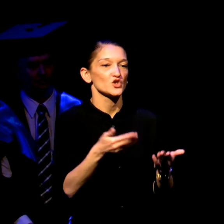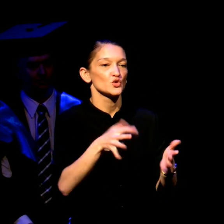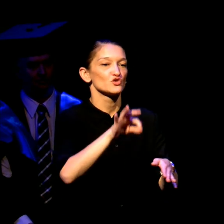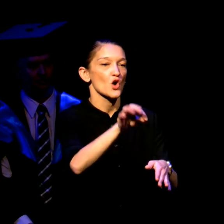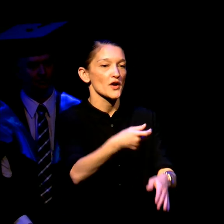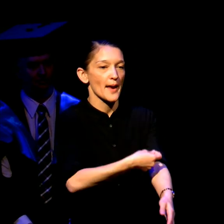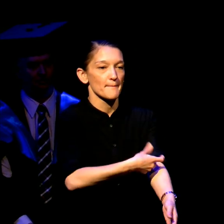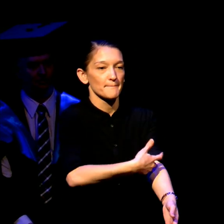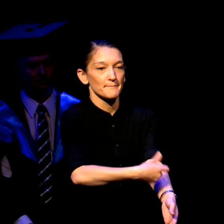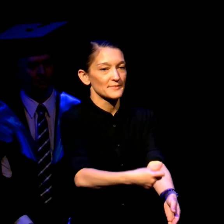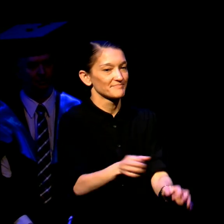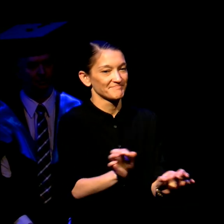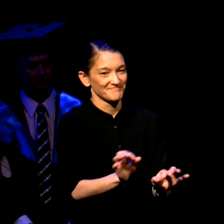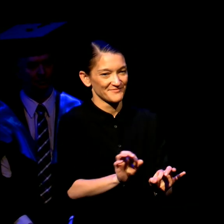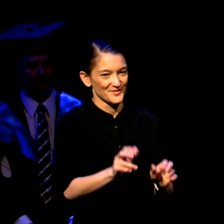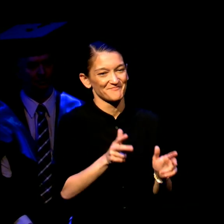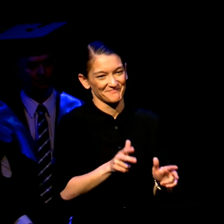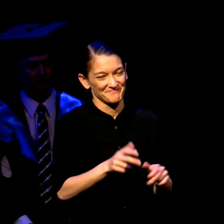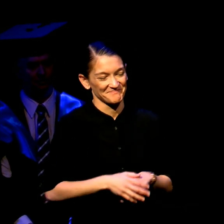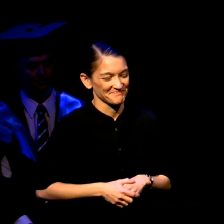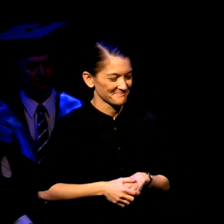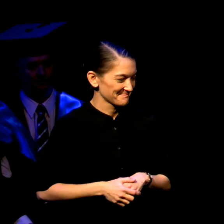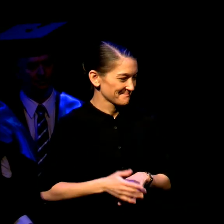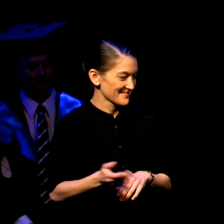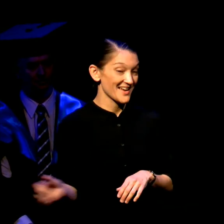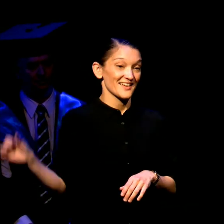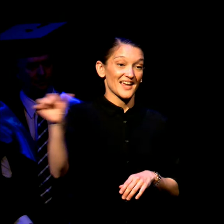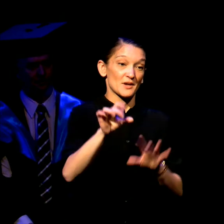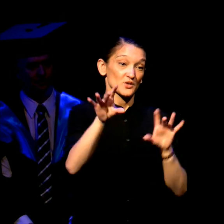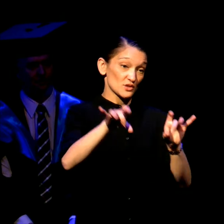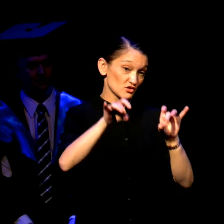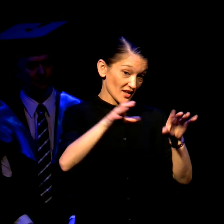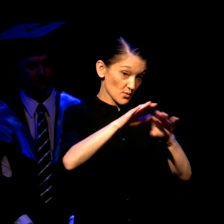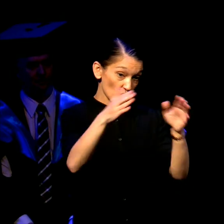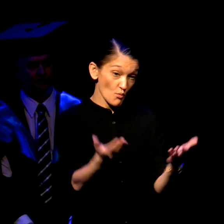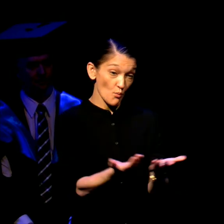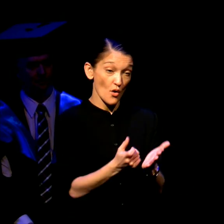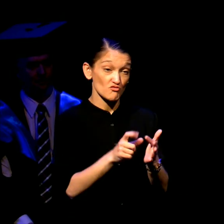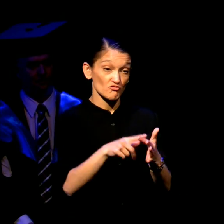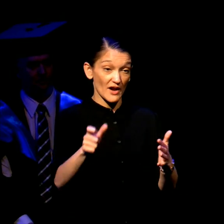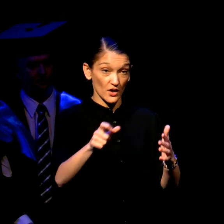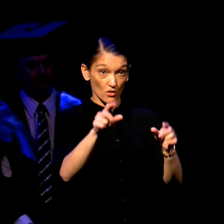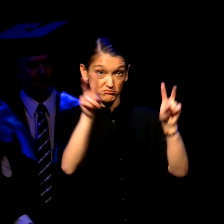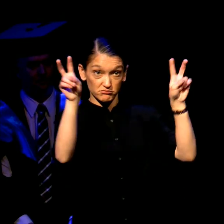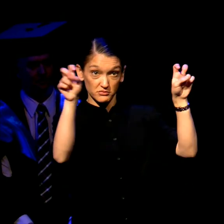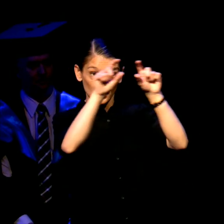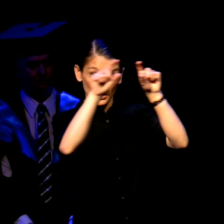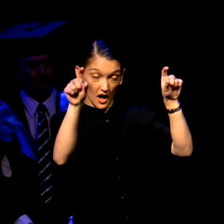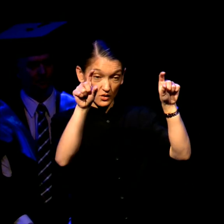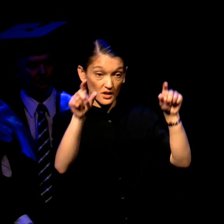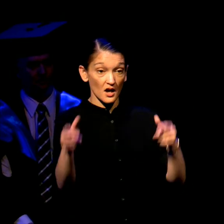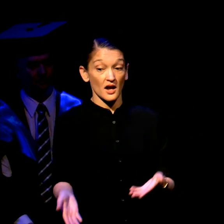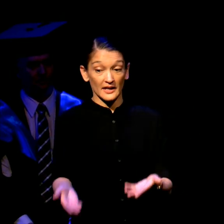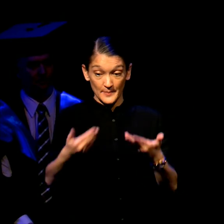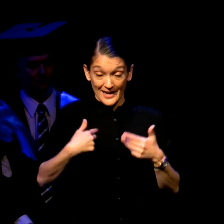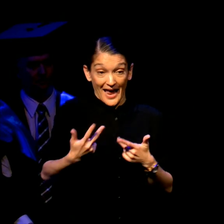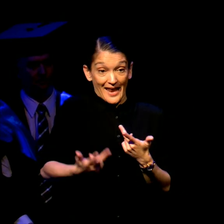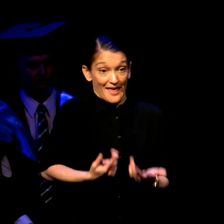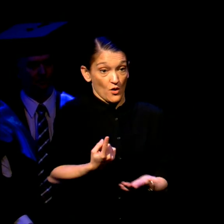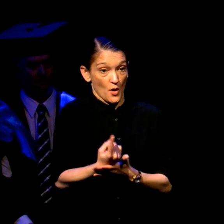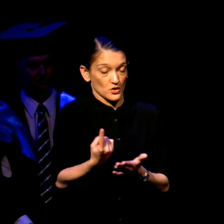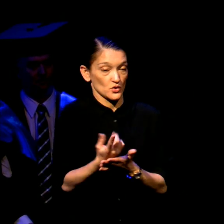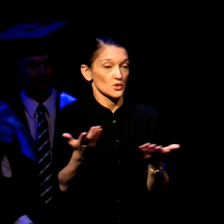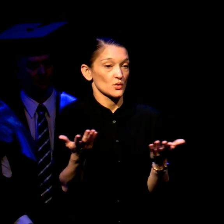Upon returning to Australia with my world record title in hand, I was then offered another amazing opportunity. This time in